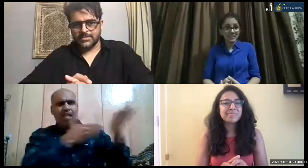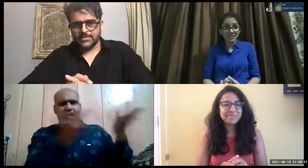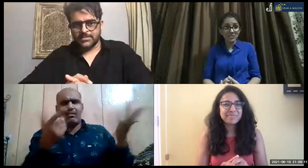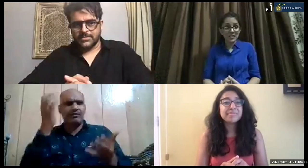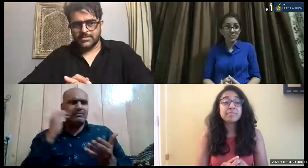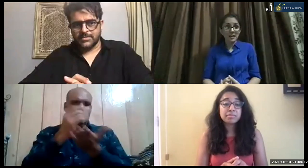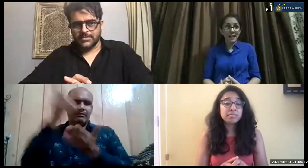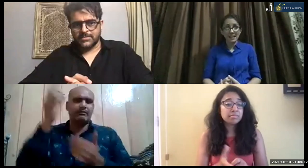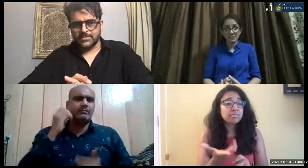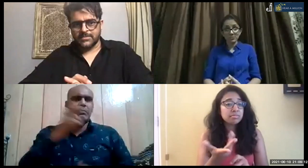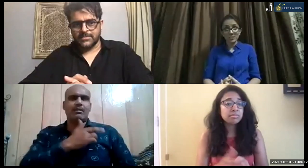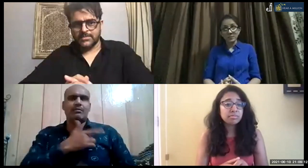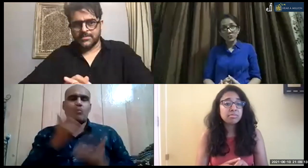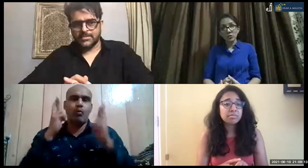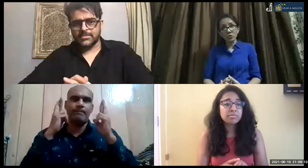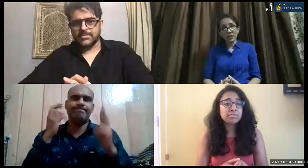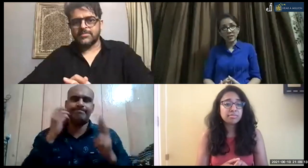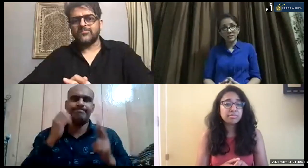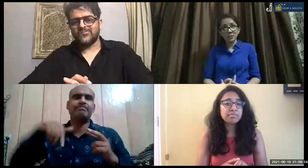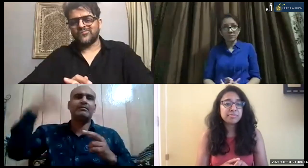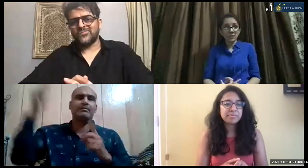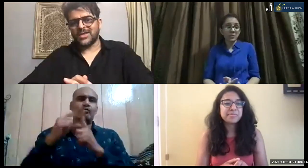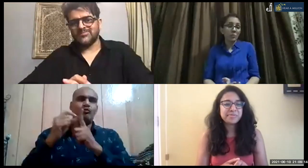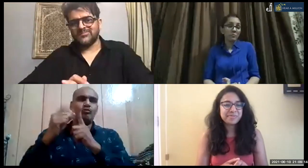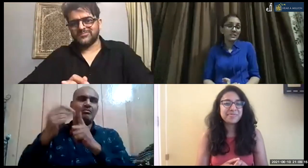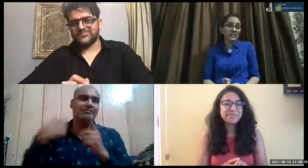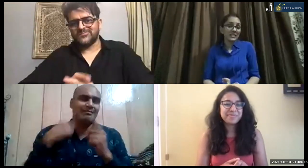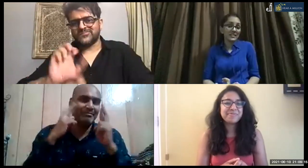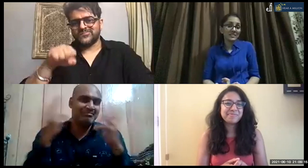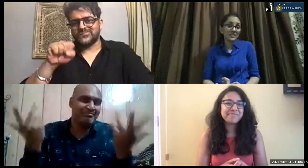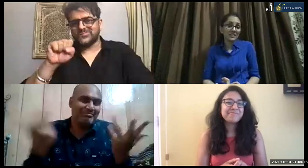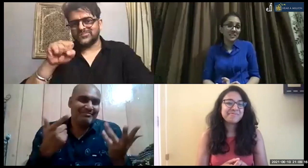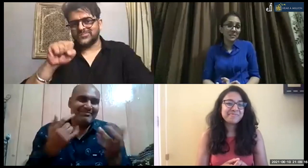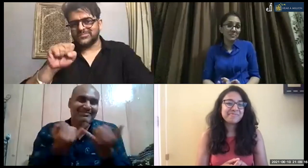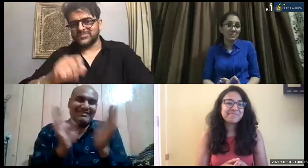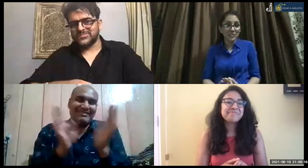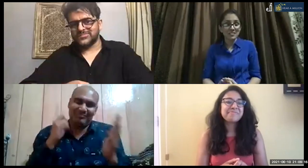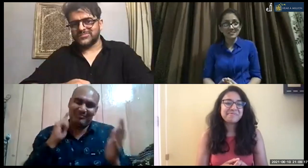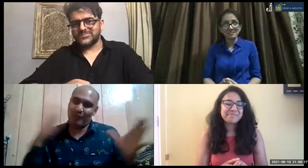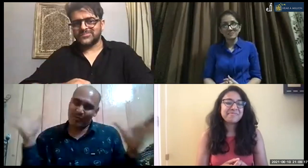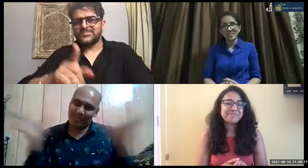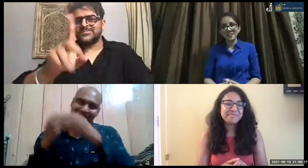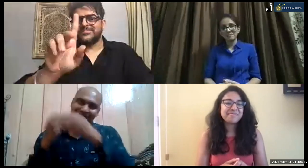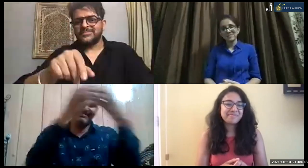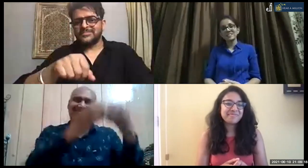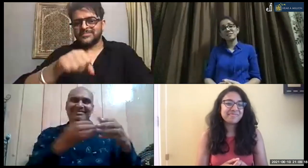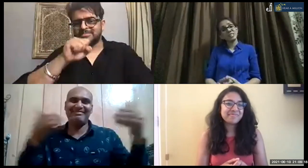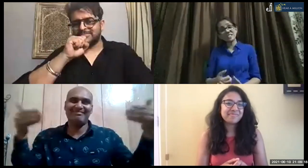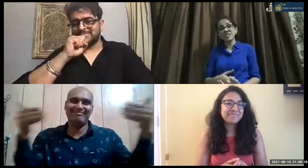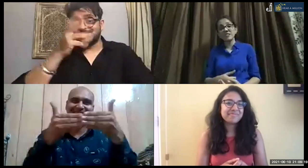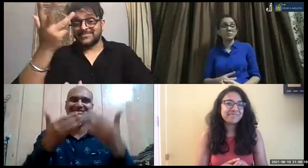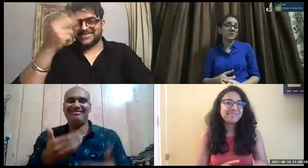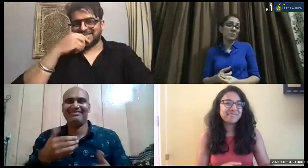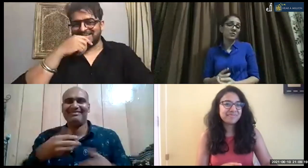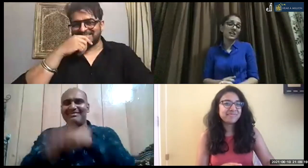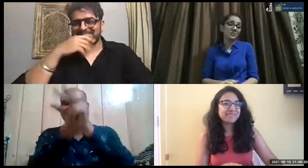demand, and these are the challenges I have. So, and maybe hopefully then he can understand and take up some action. Yeah, I think we as a